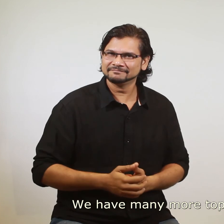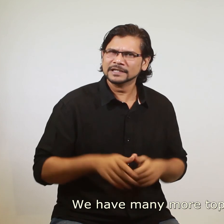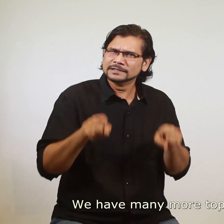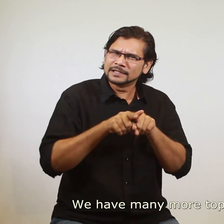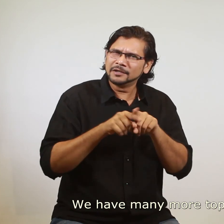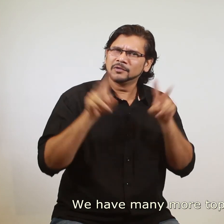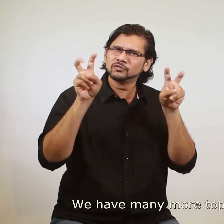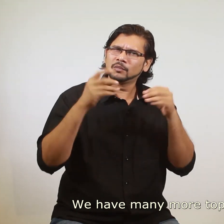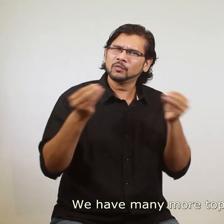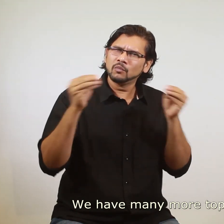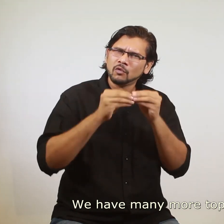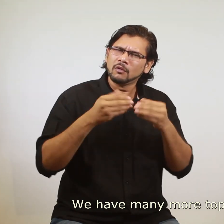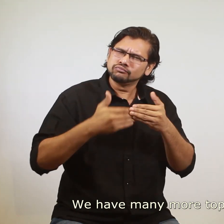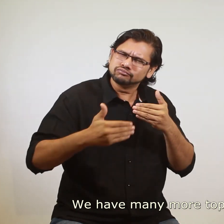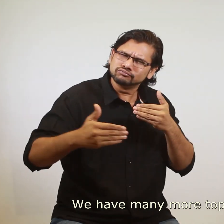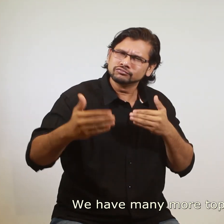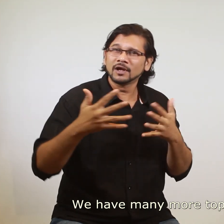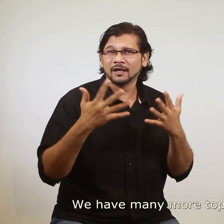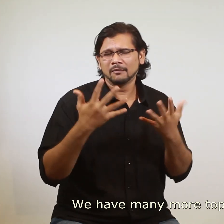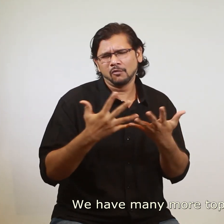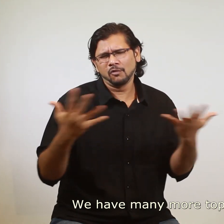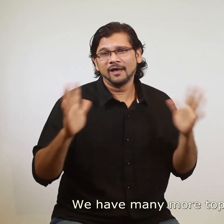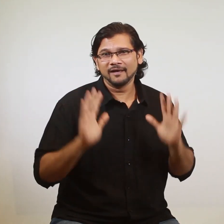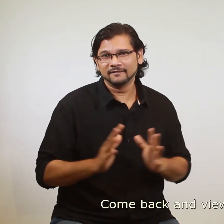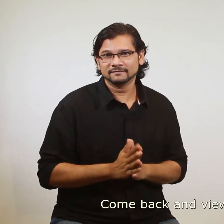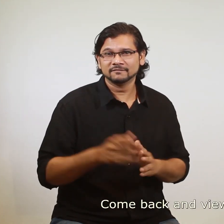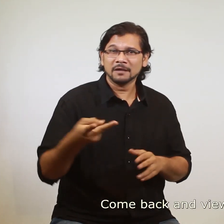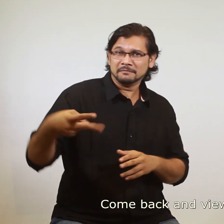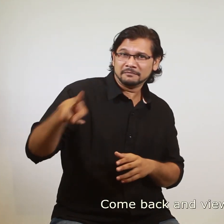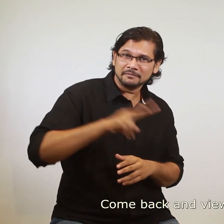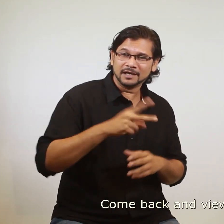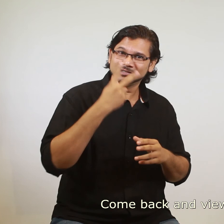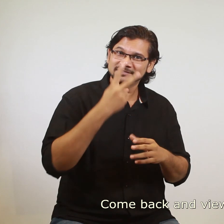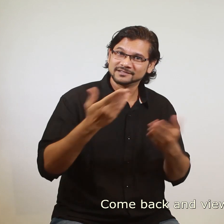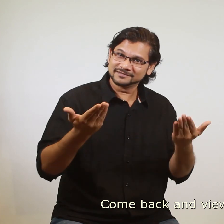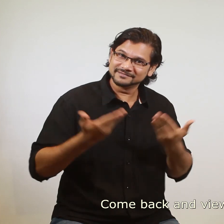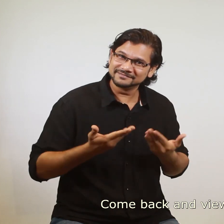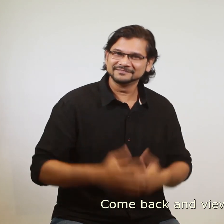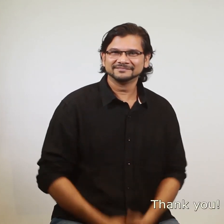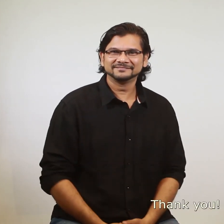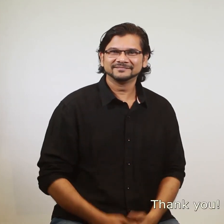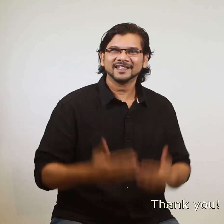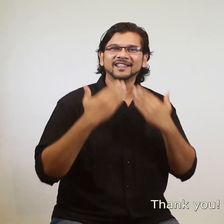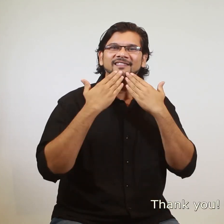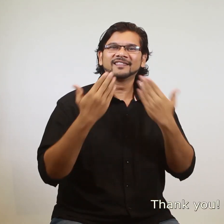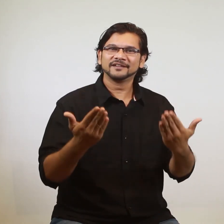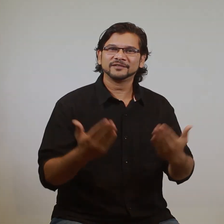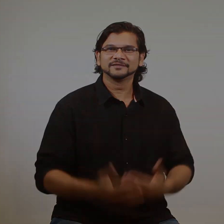right? We have many more topics like this. Come back and view them. Thank you.